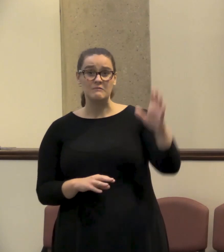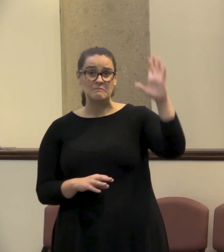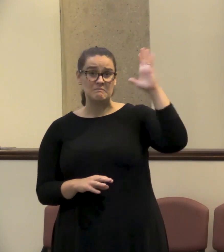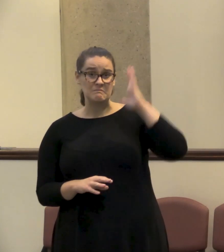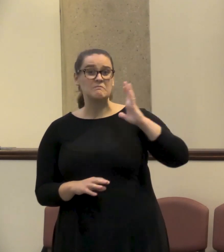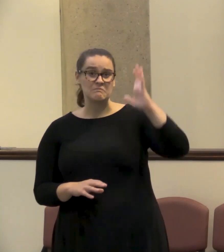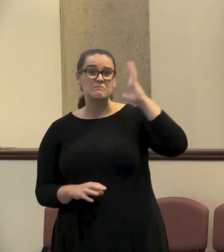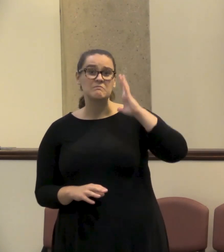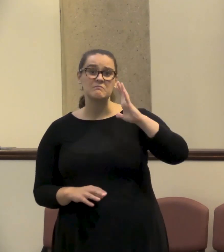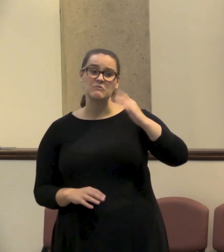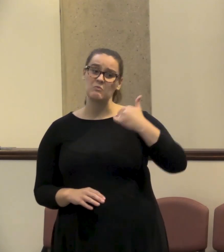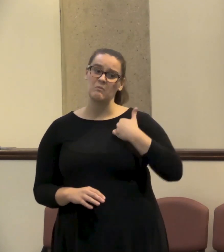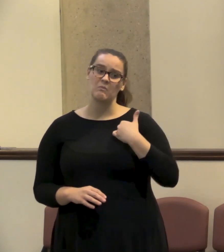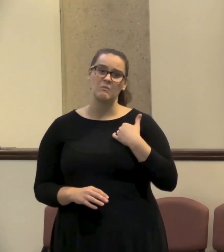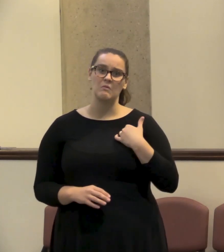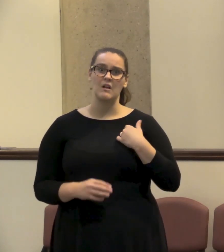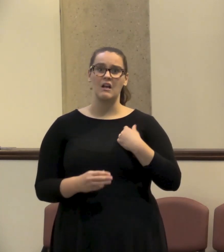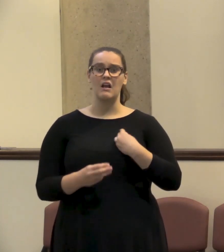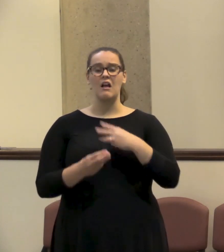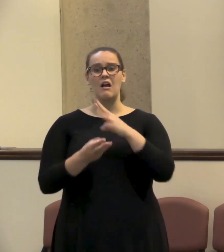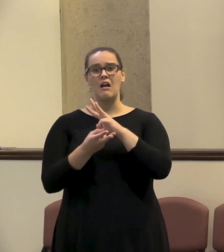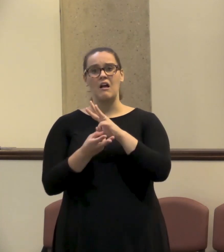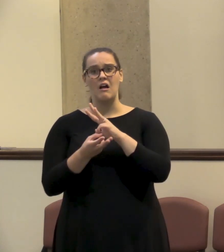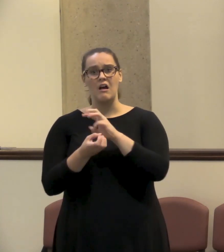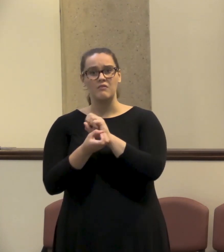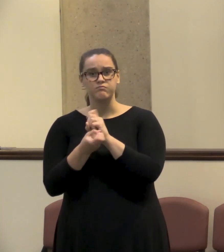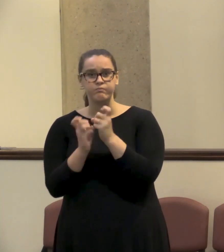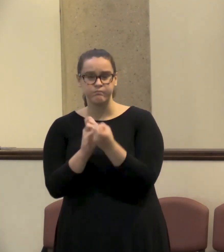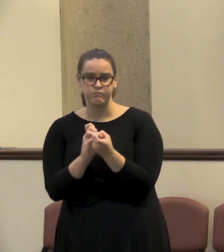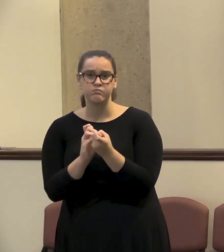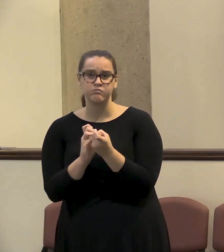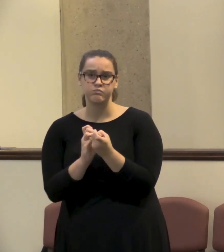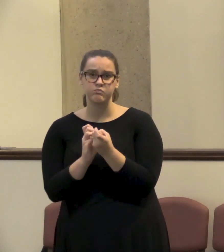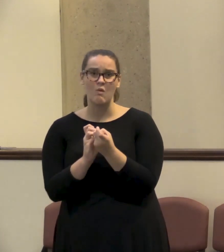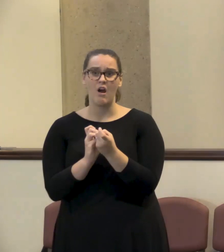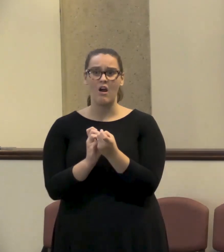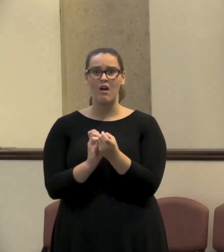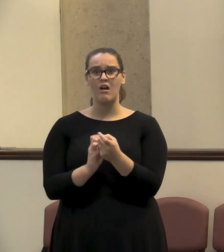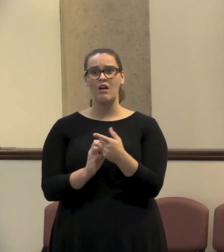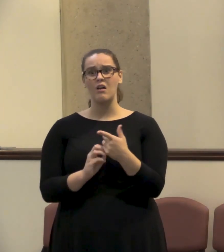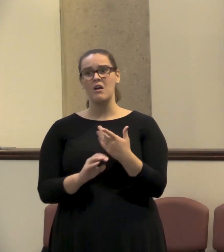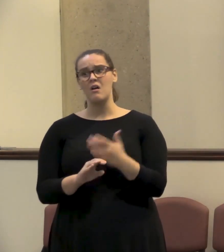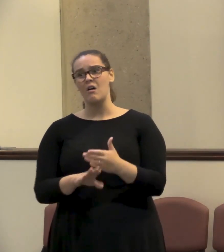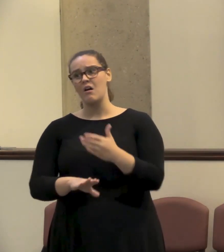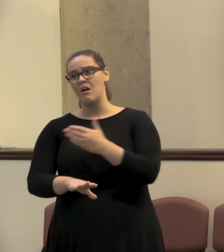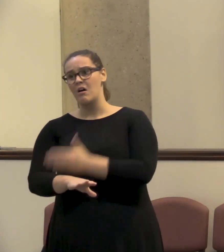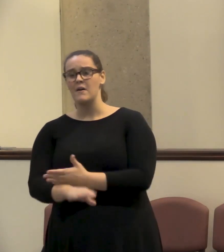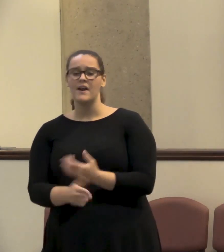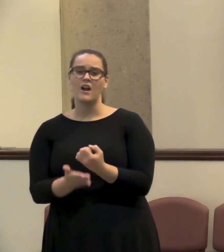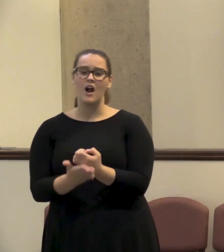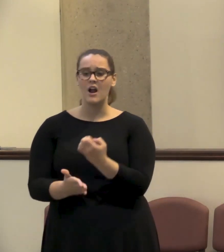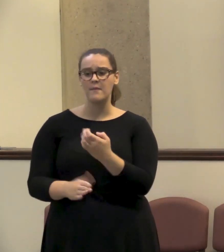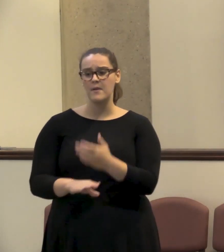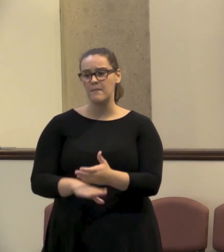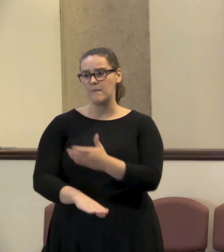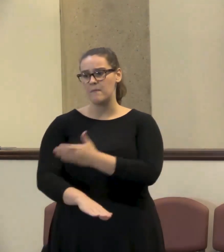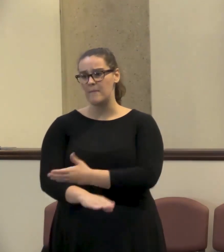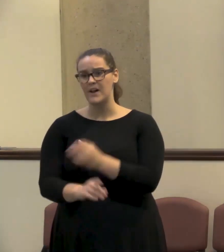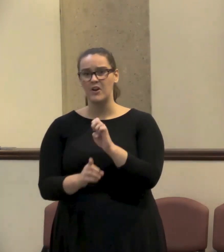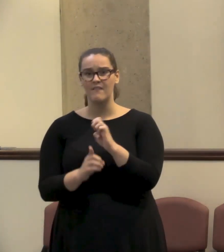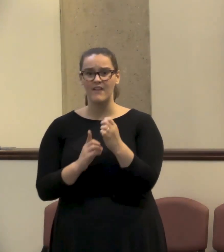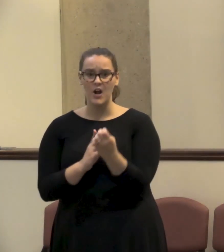before. There was the no nukes movement. We were going to build a better economy and a better environment, and we didn't finish